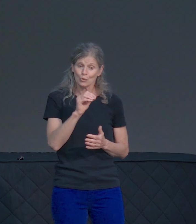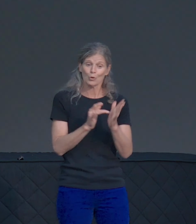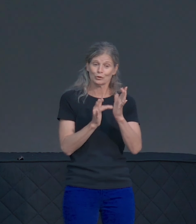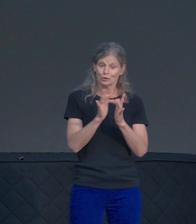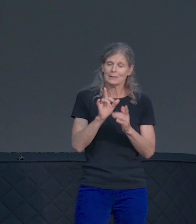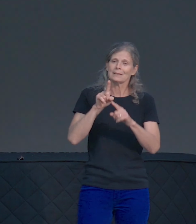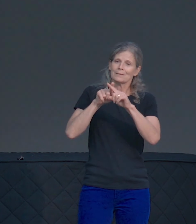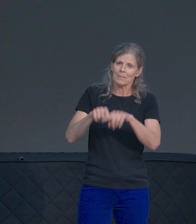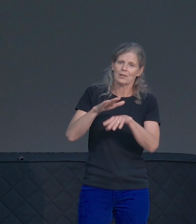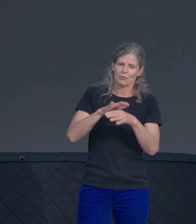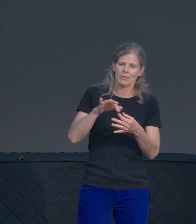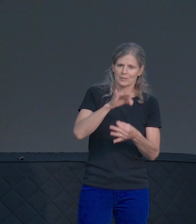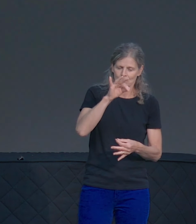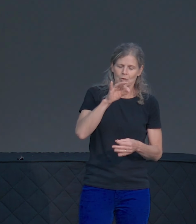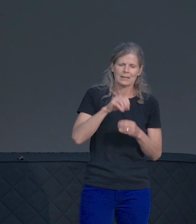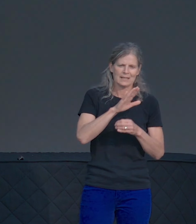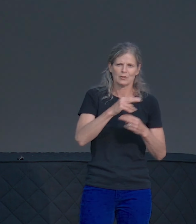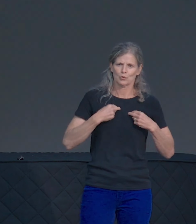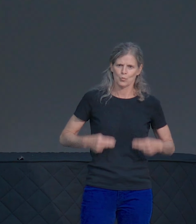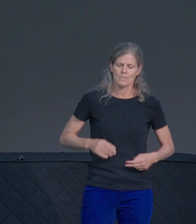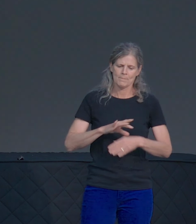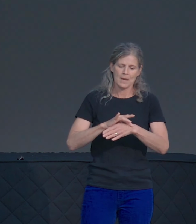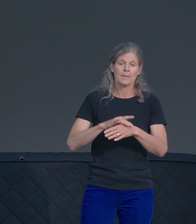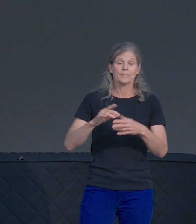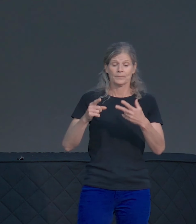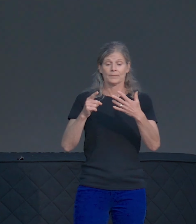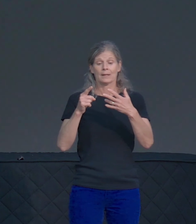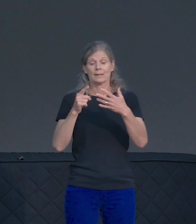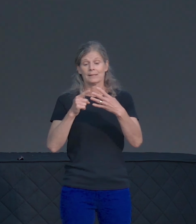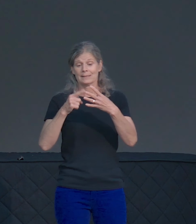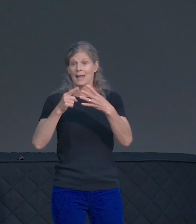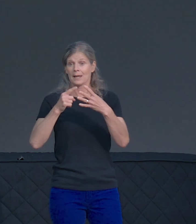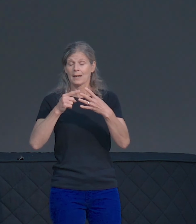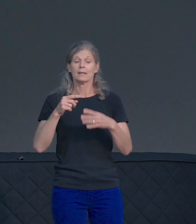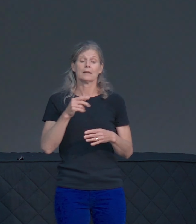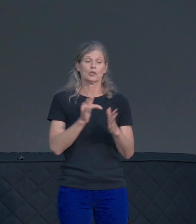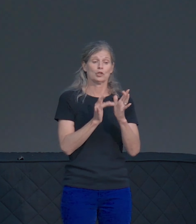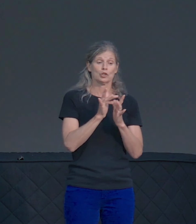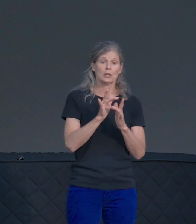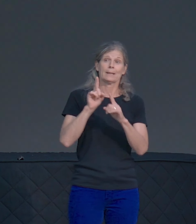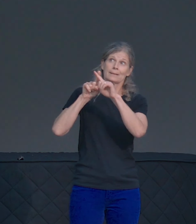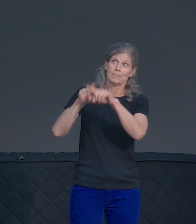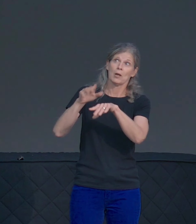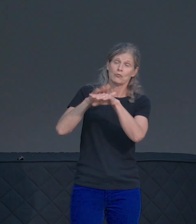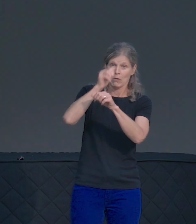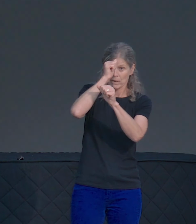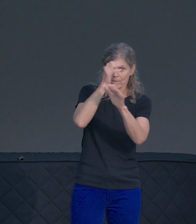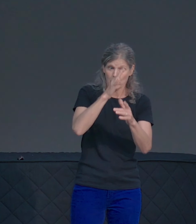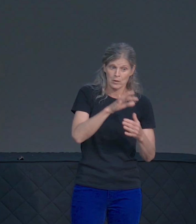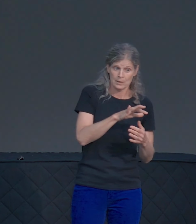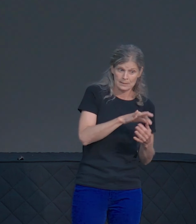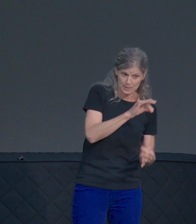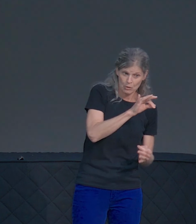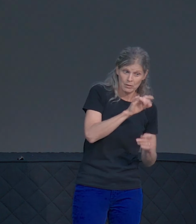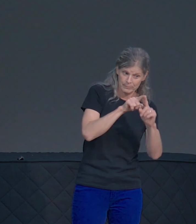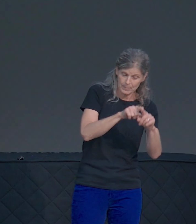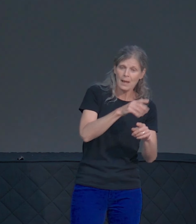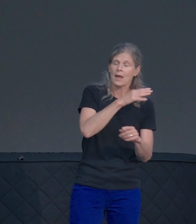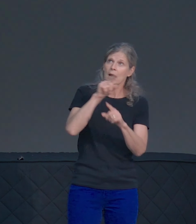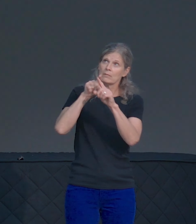Spirit in his humanity. But second, we see that Jesus depends on the Father. Jesus depends on the Spirit. He's also depending